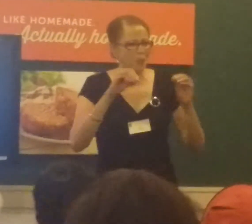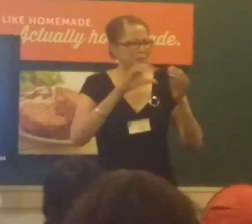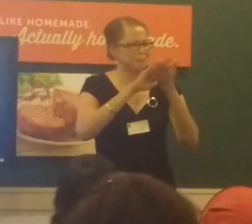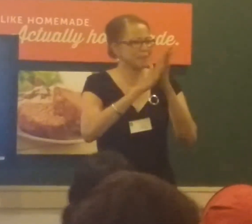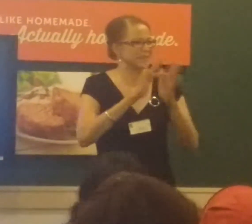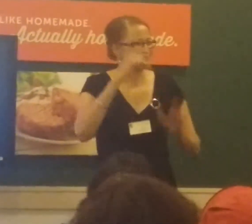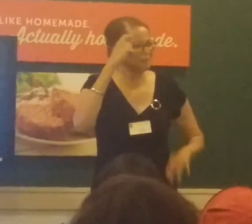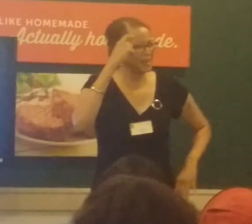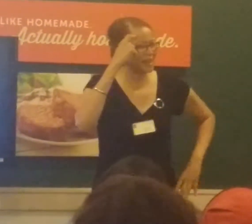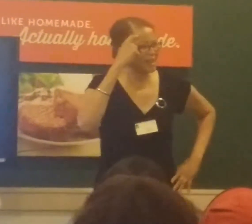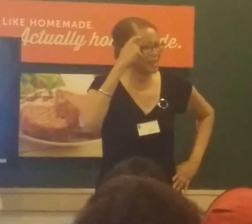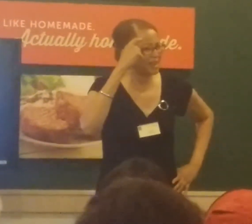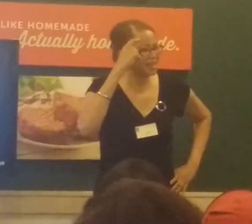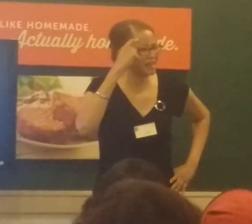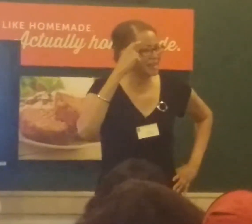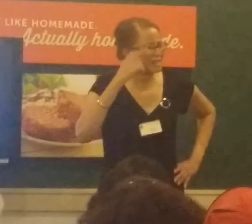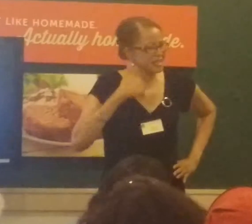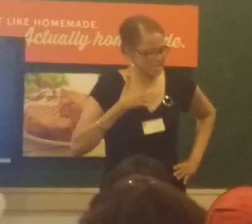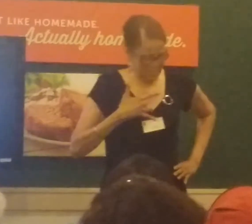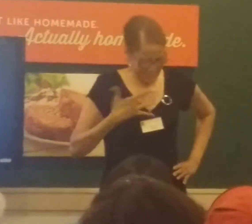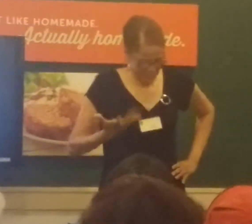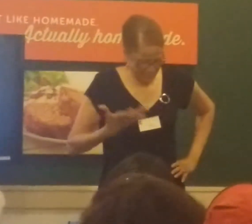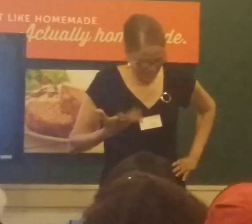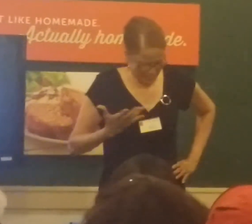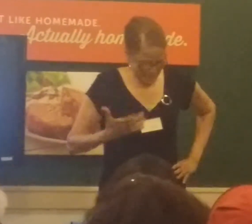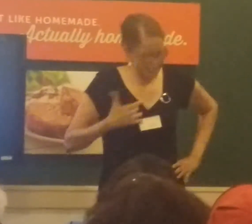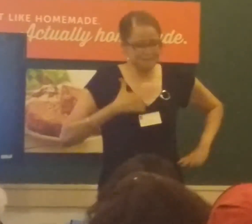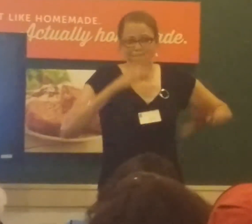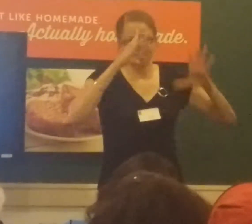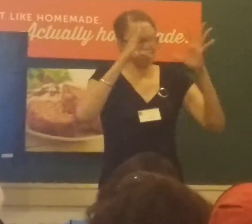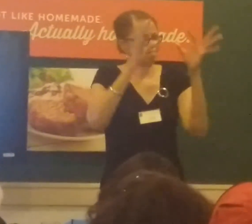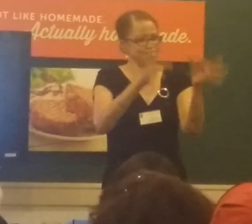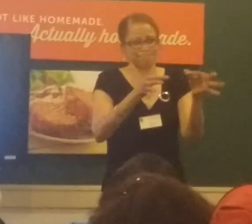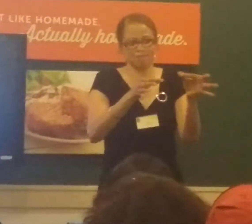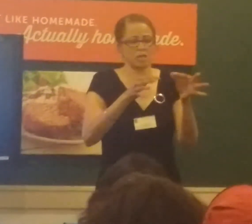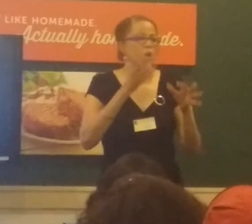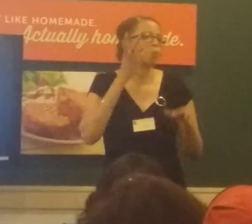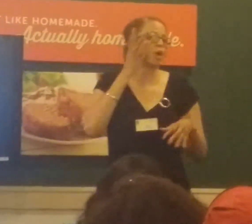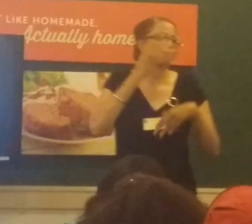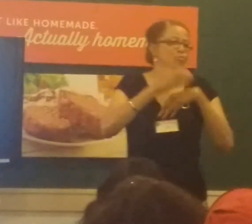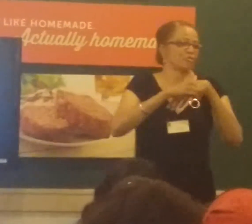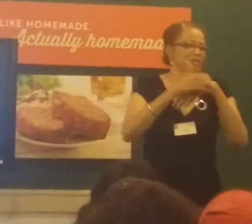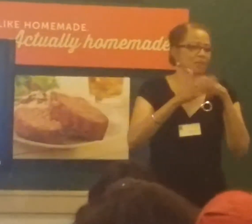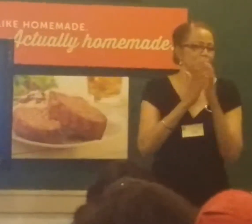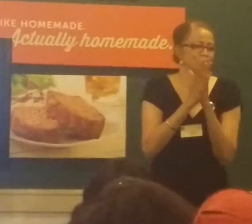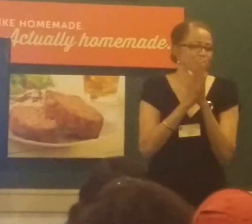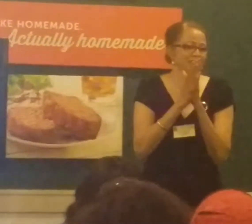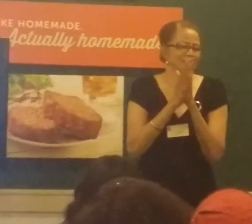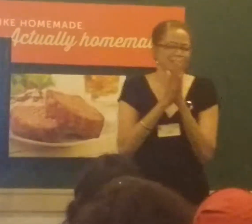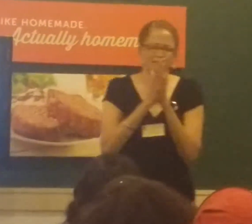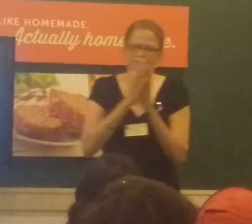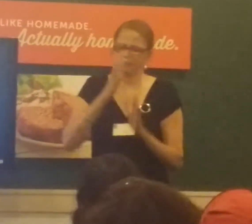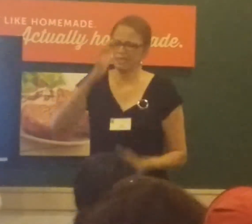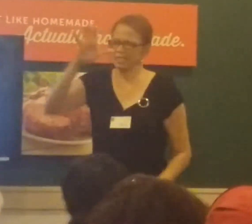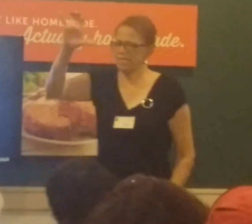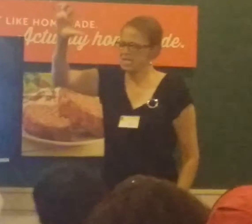It's not spreading, but it took over my thoughts. So I went and started to